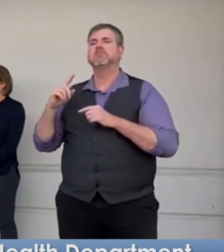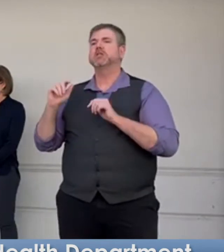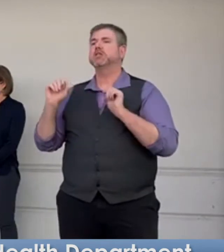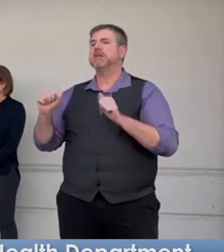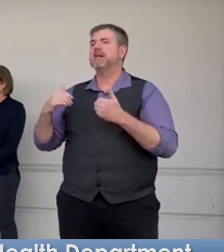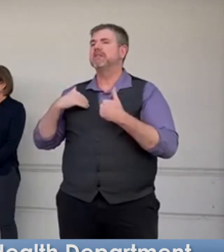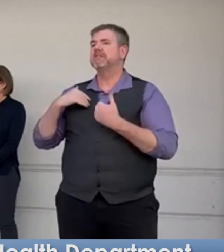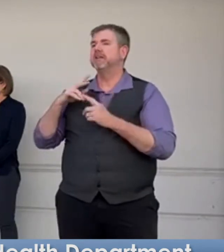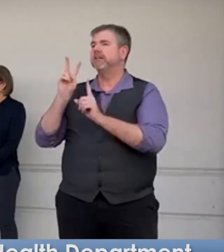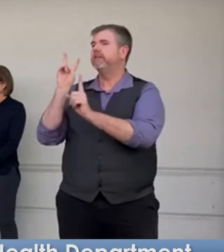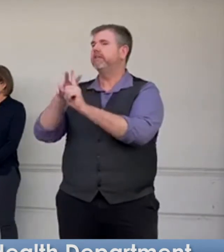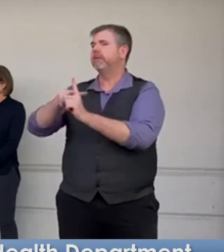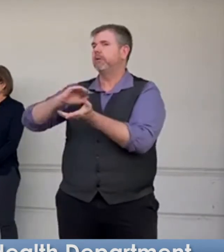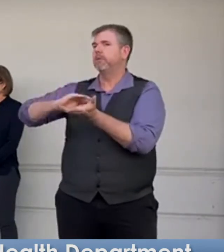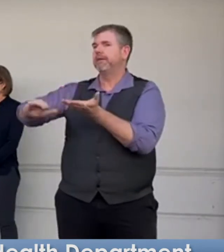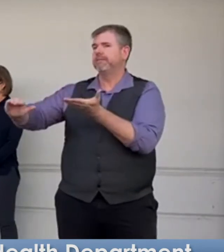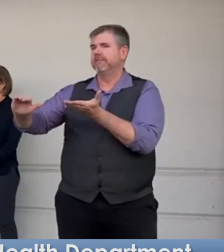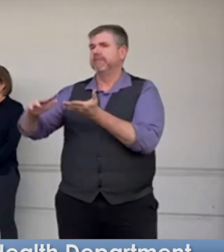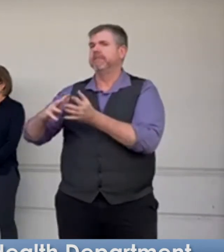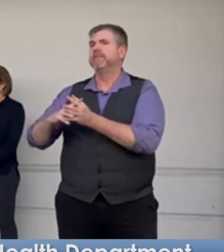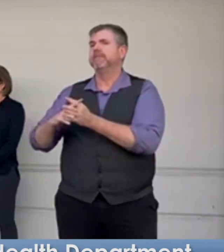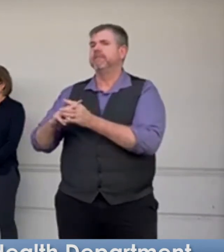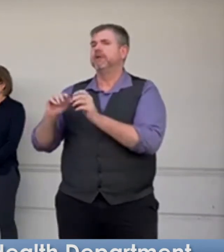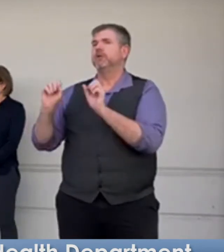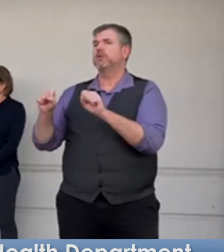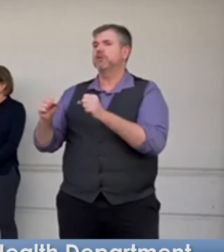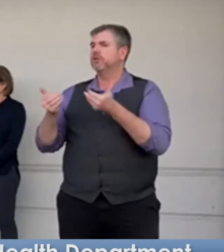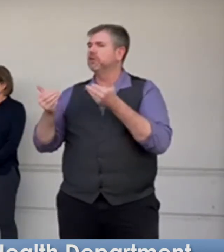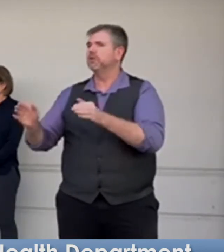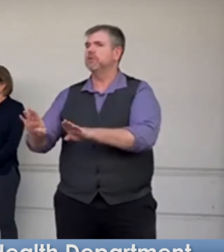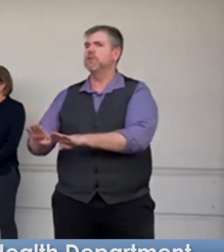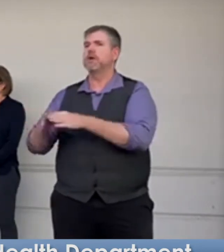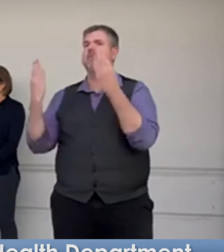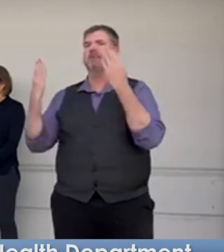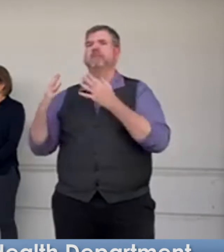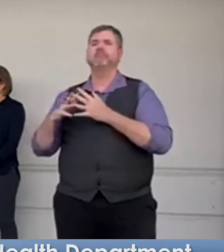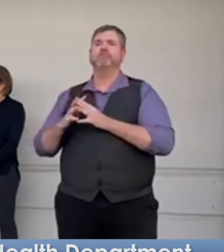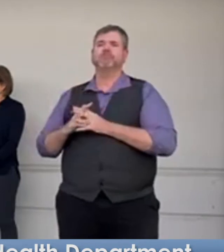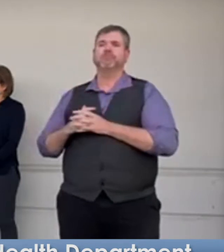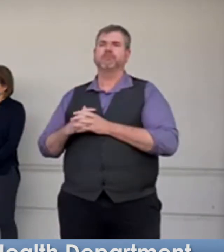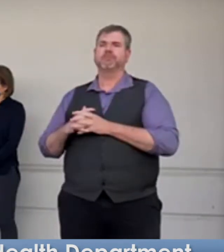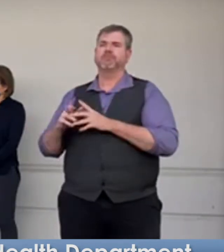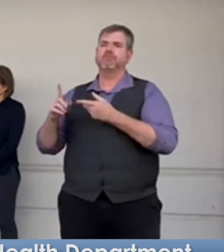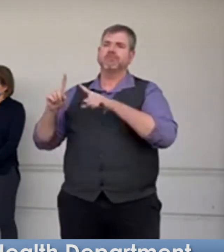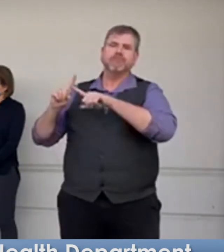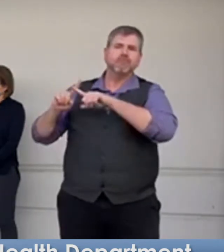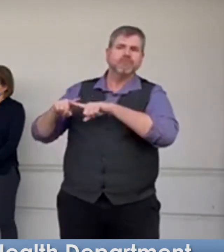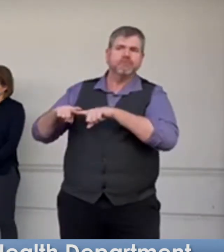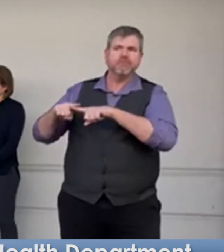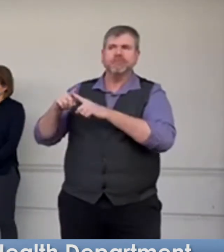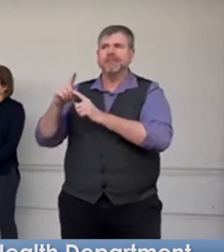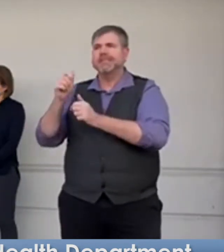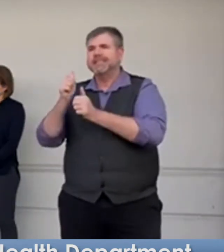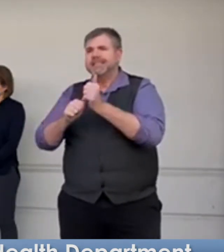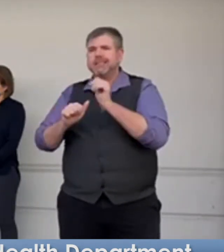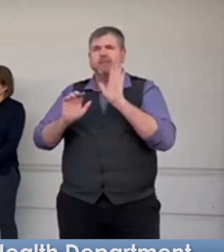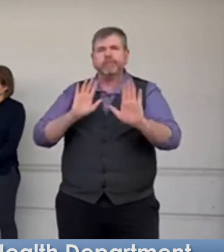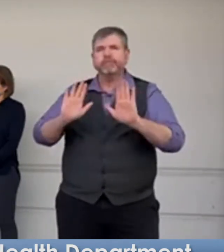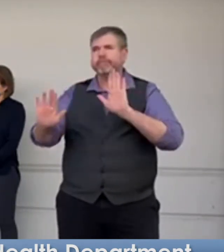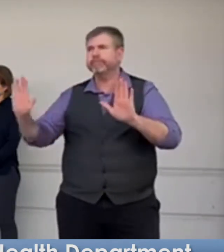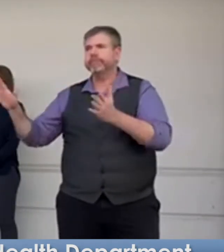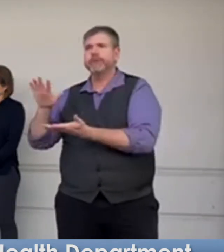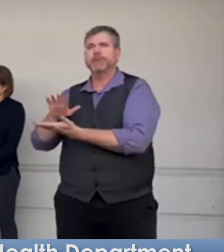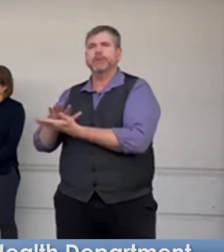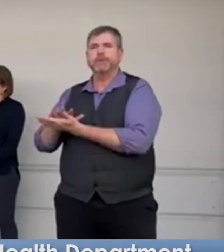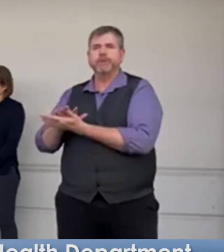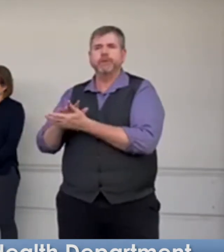open and operate. Those are individualized approvals based on individualized safety plans that follow the